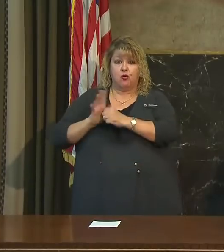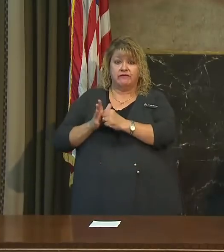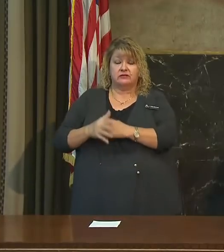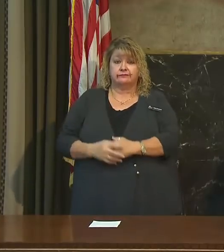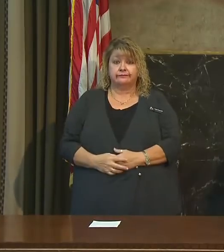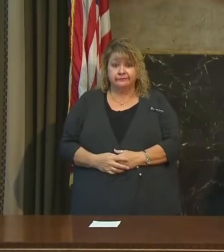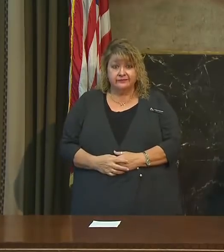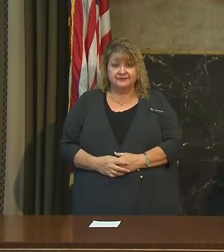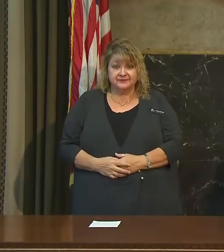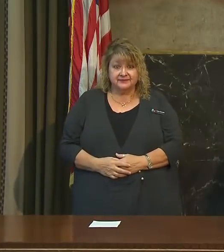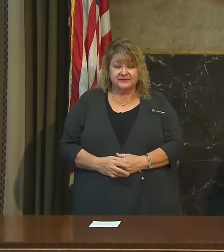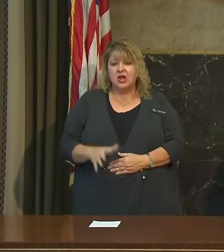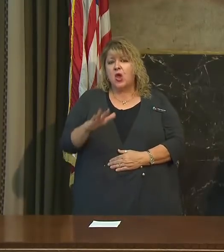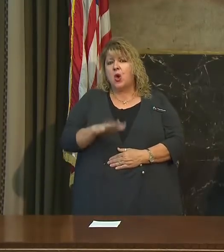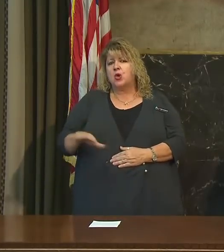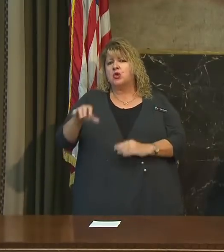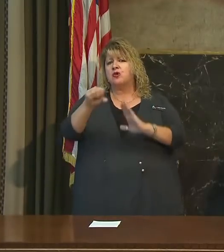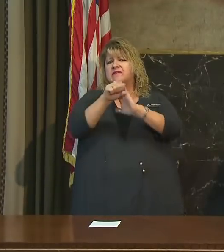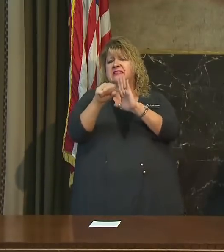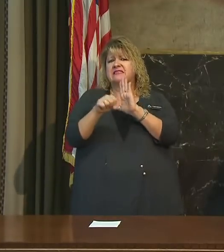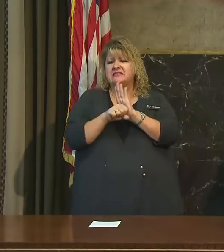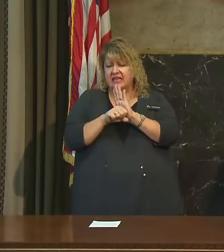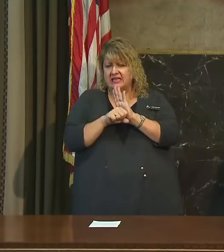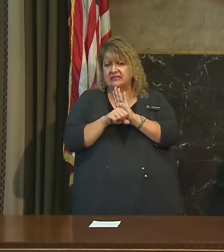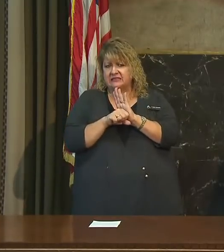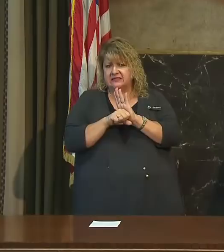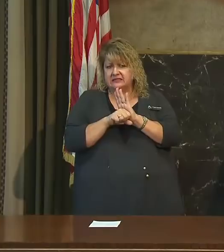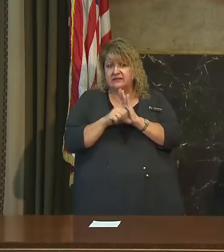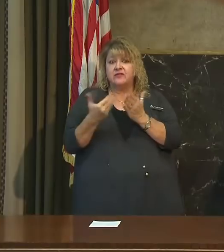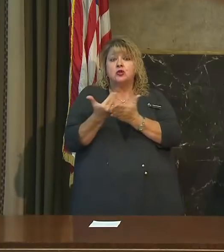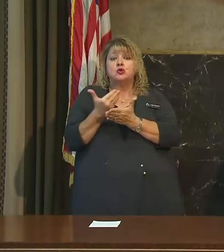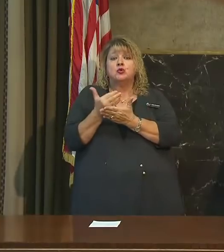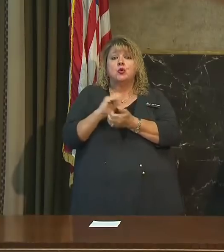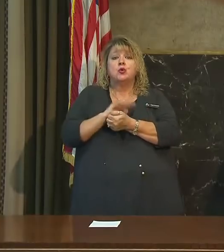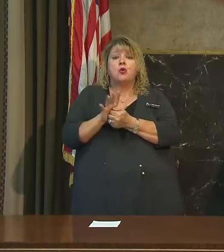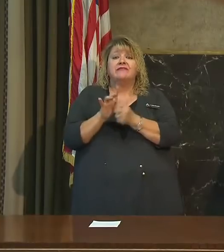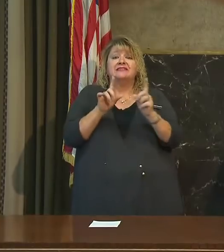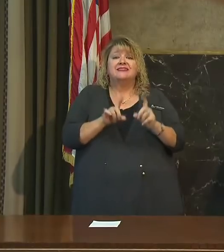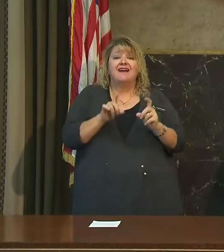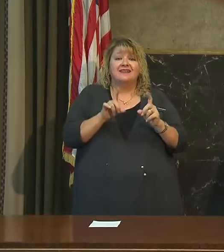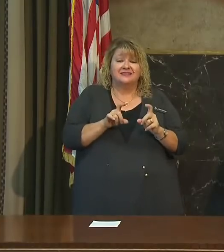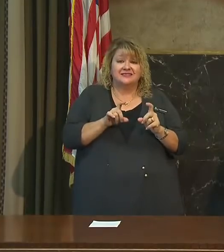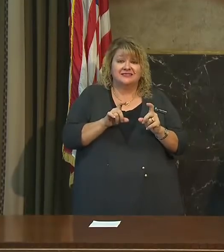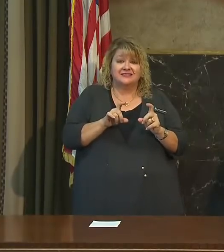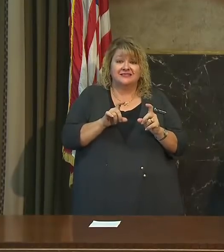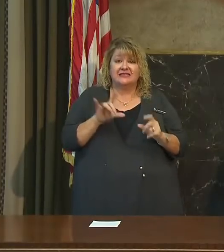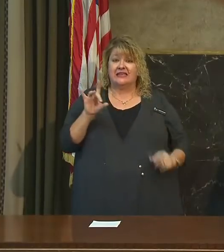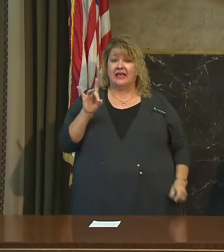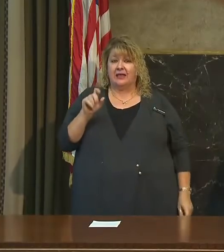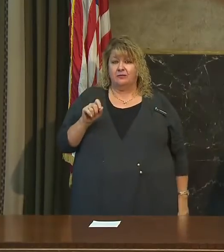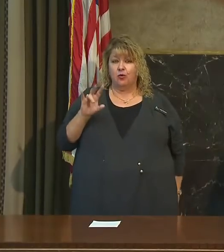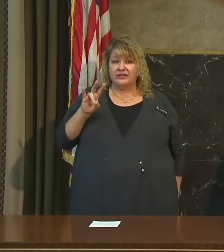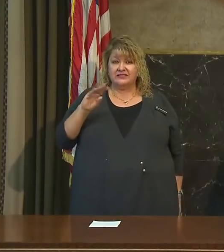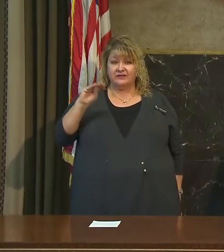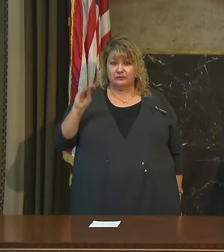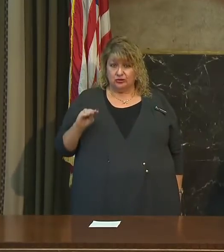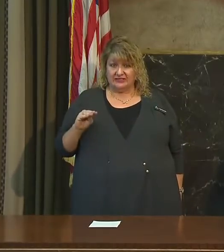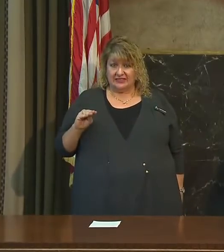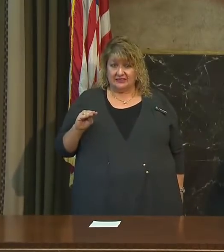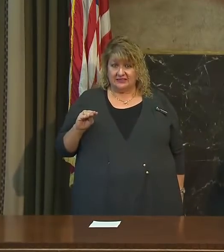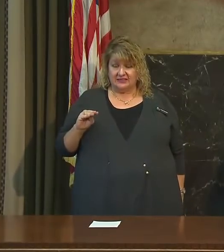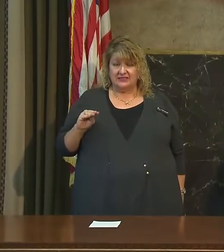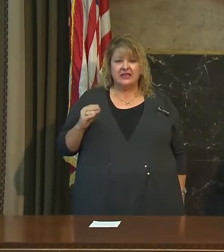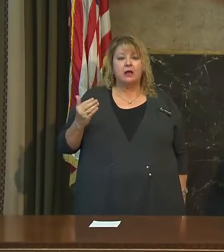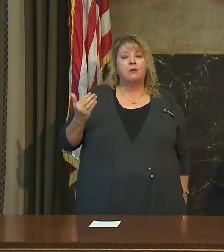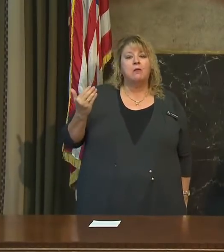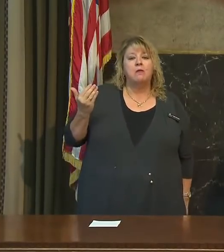Statewide percent positivity of new COVID-19 tests conducted now is at 8.7%.